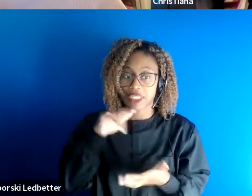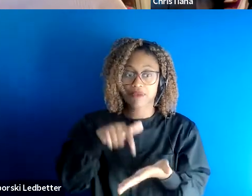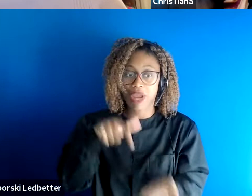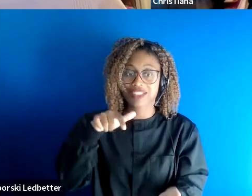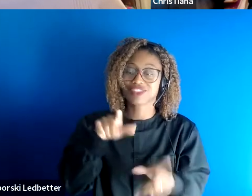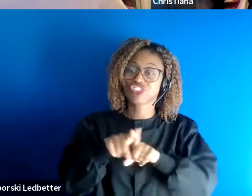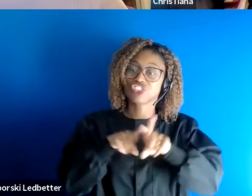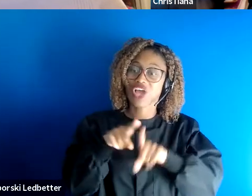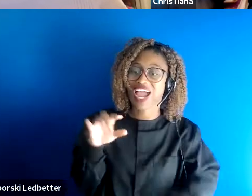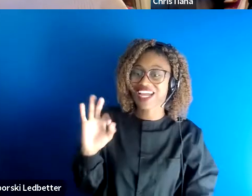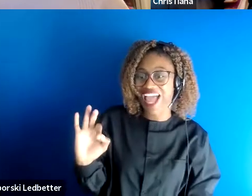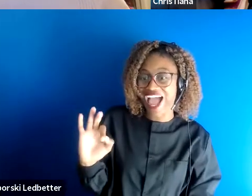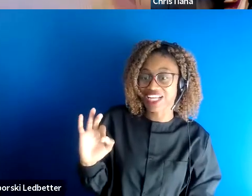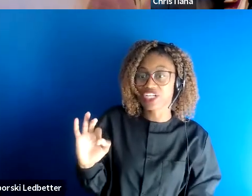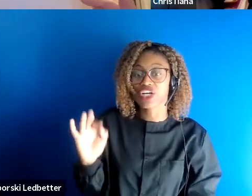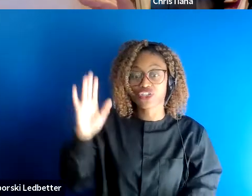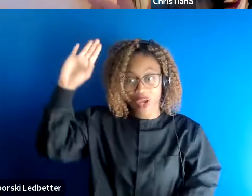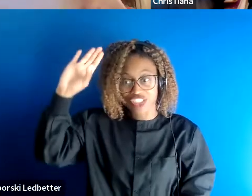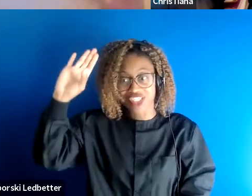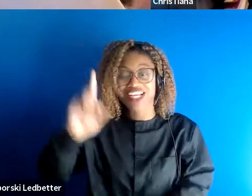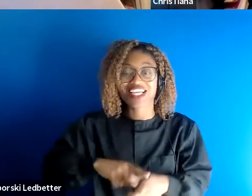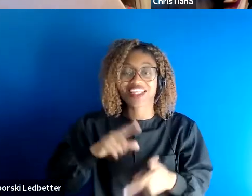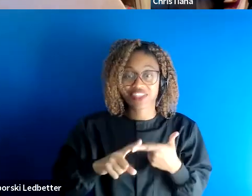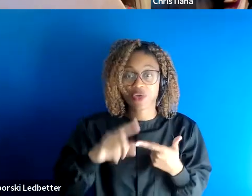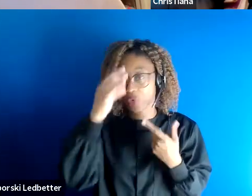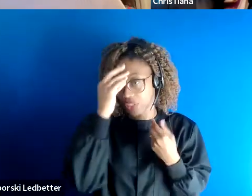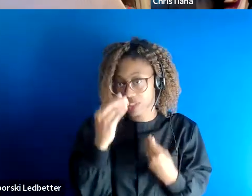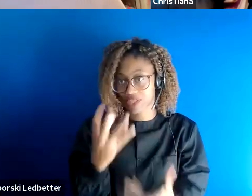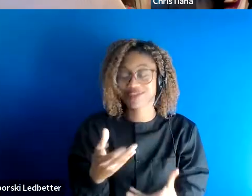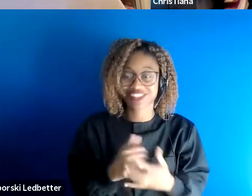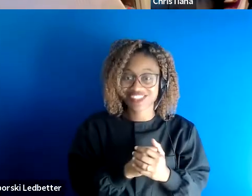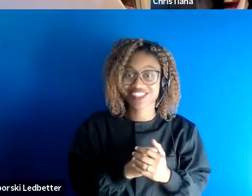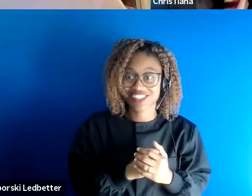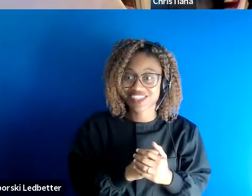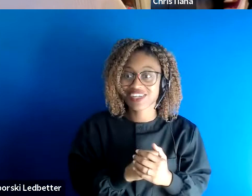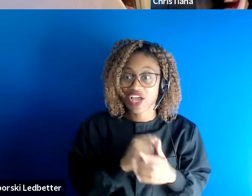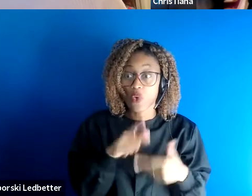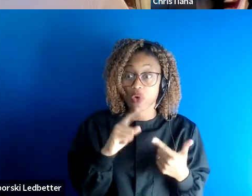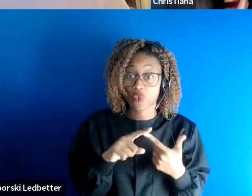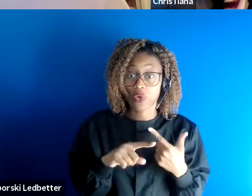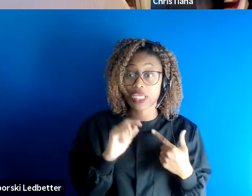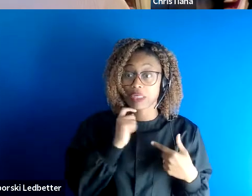your keypad to raise your hand. We will then let you know when we unmute you.